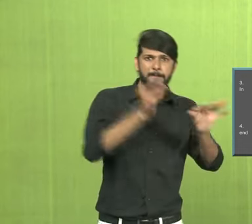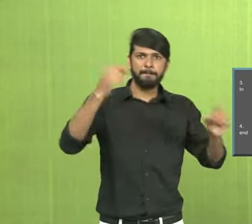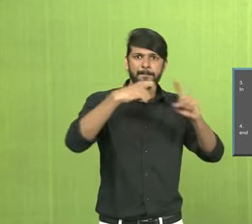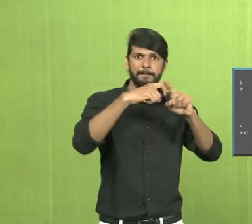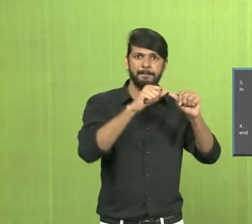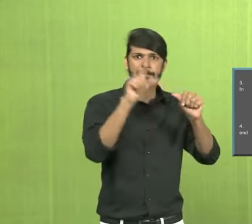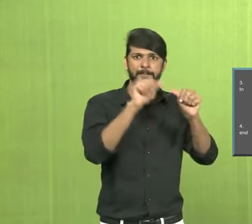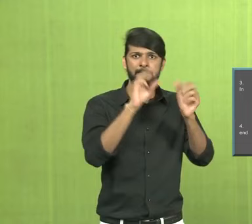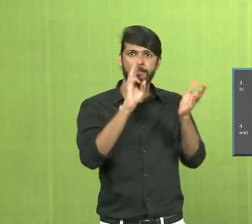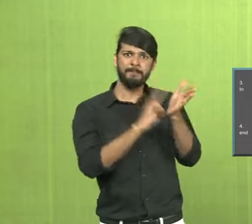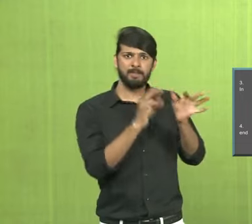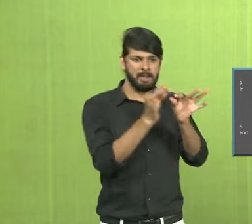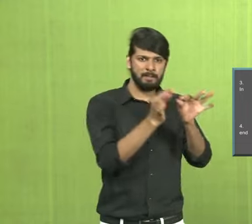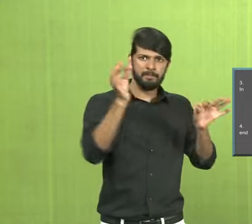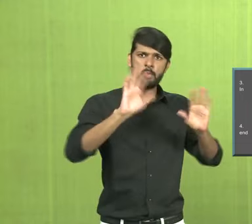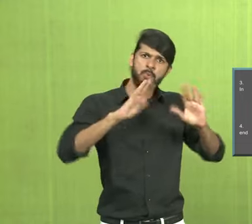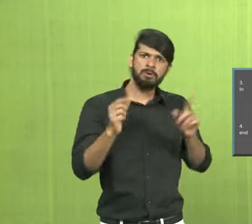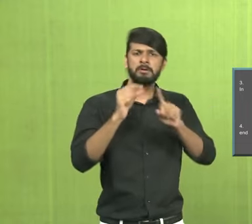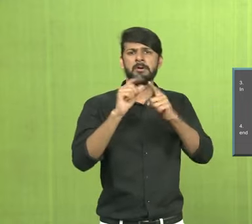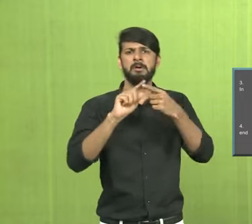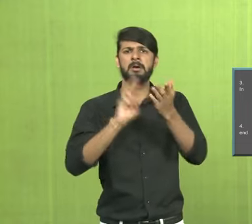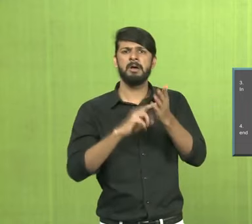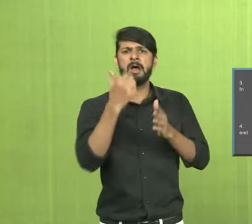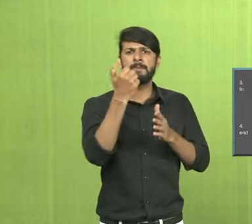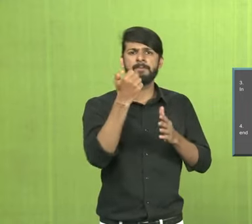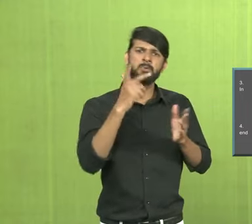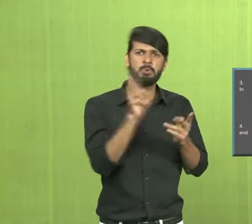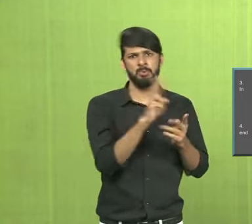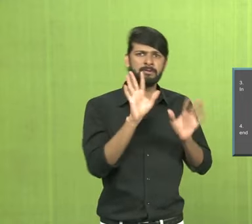and the Srikalahasti style is the one which only the kalam or the pen